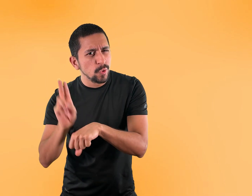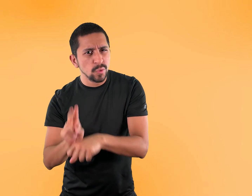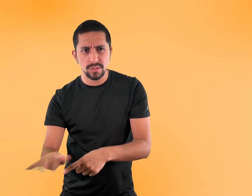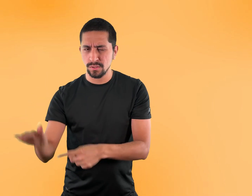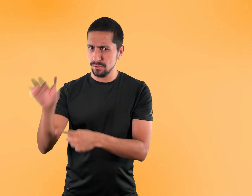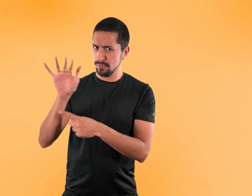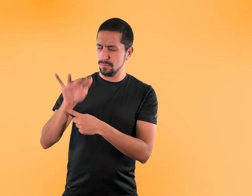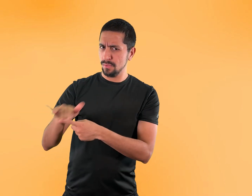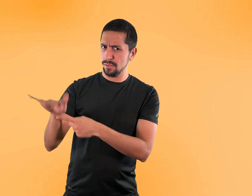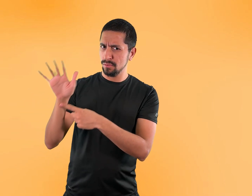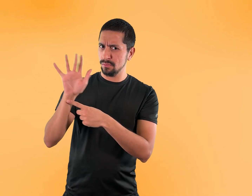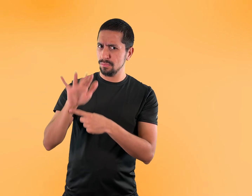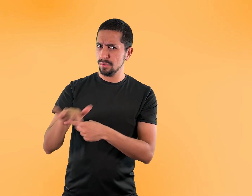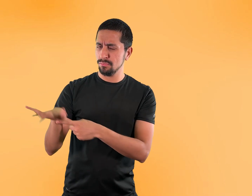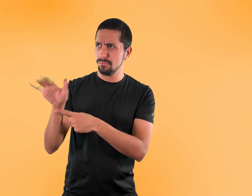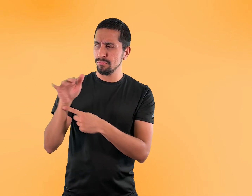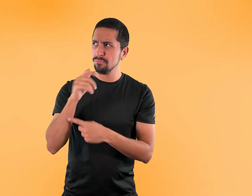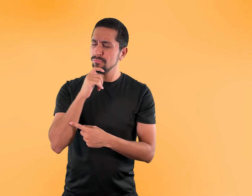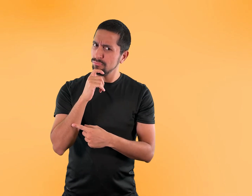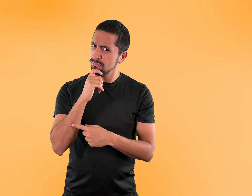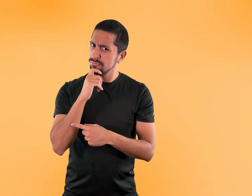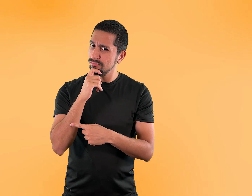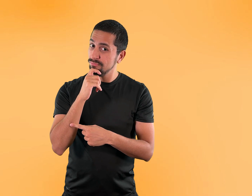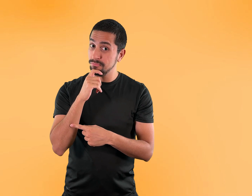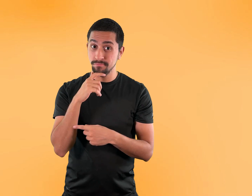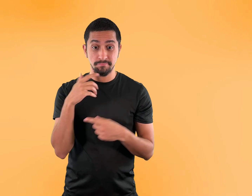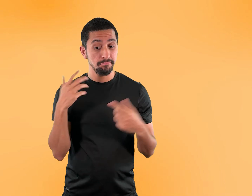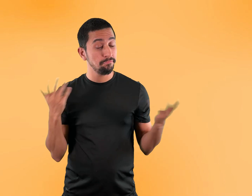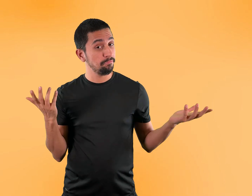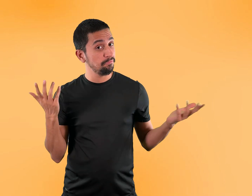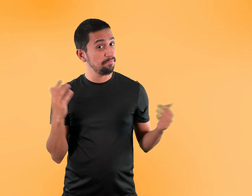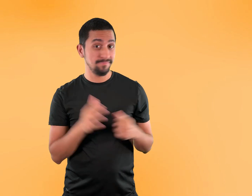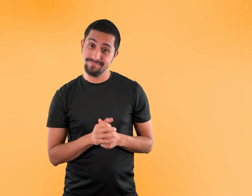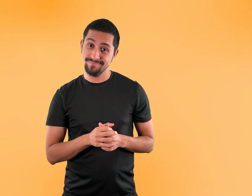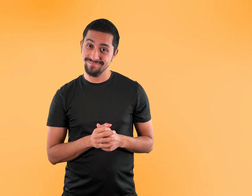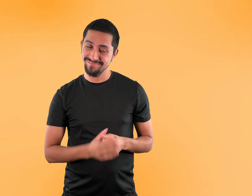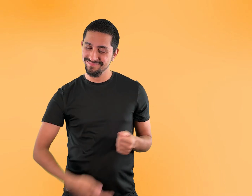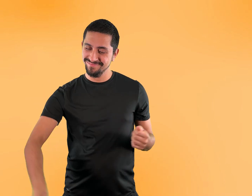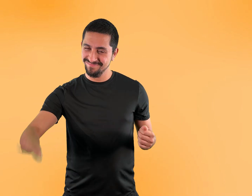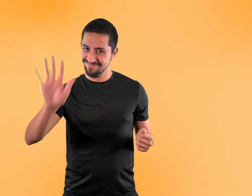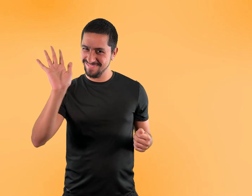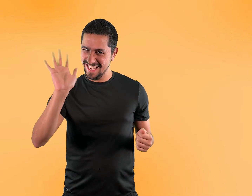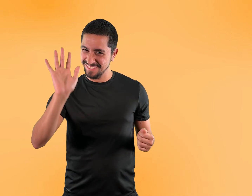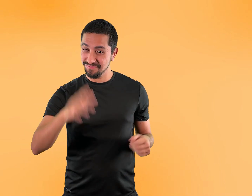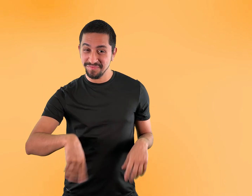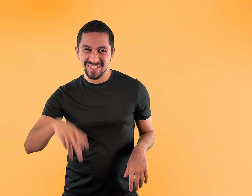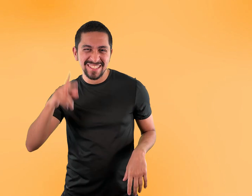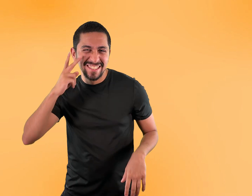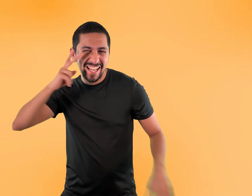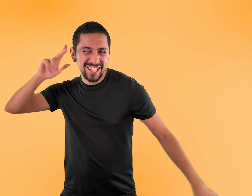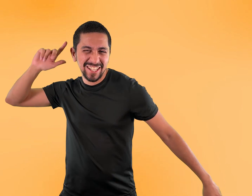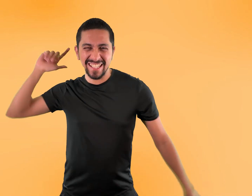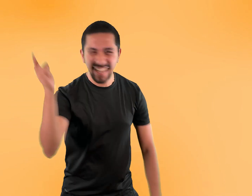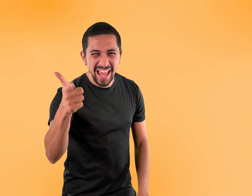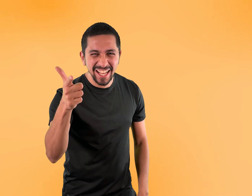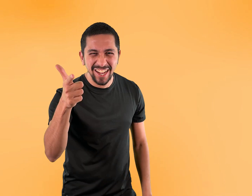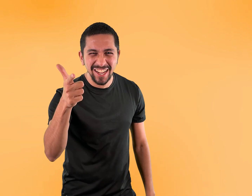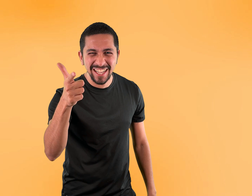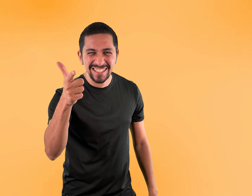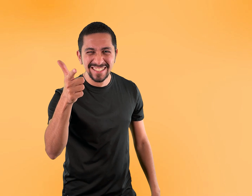use fingerspelling. Bye! See you later.